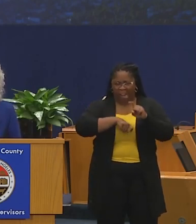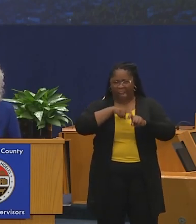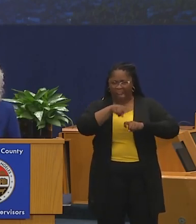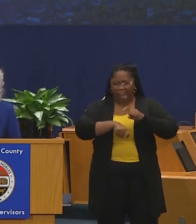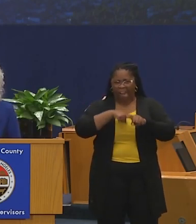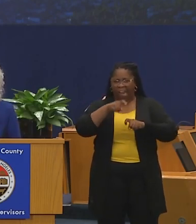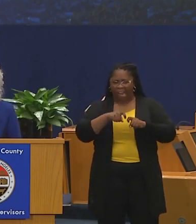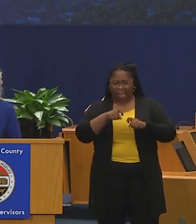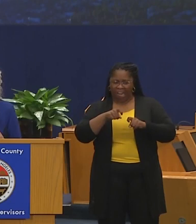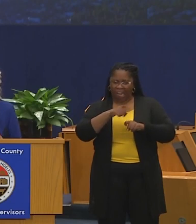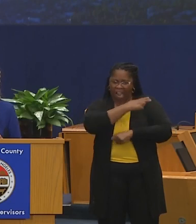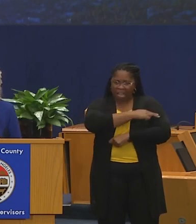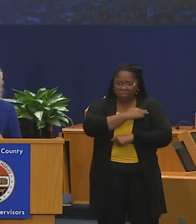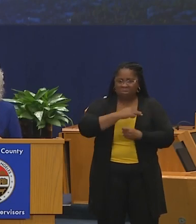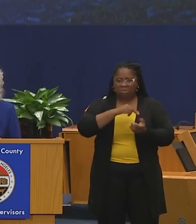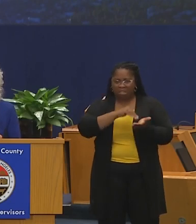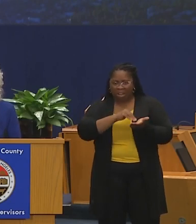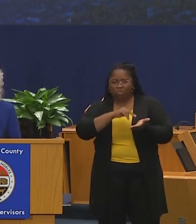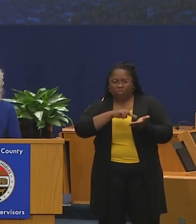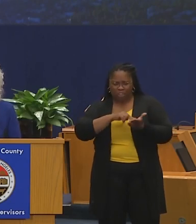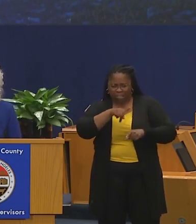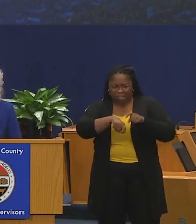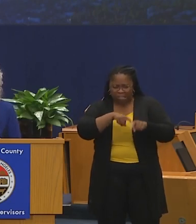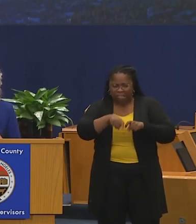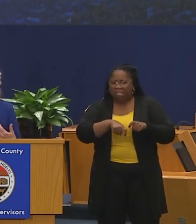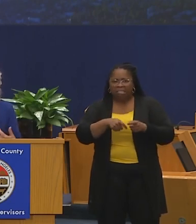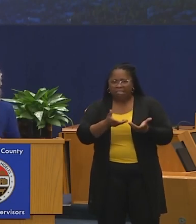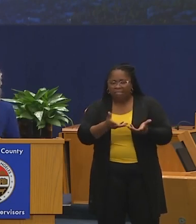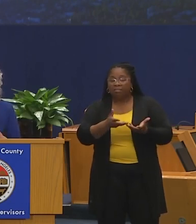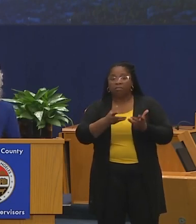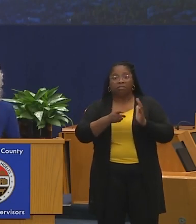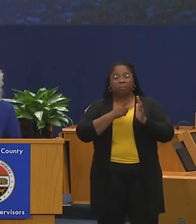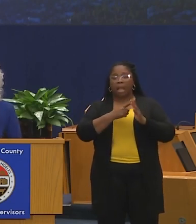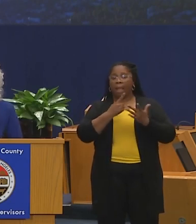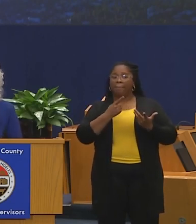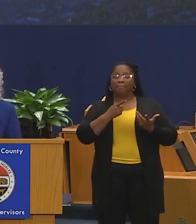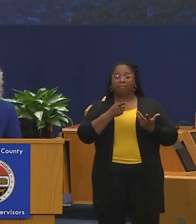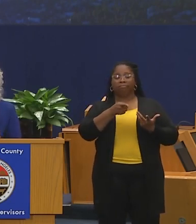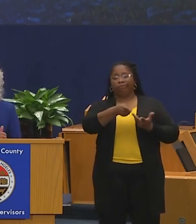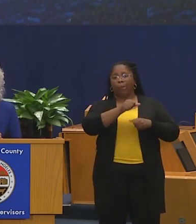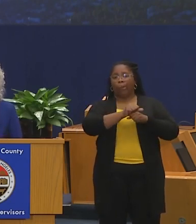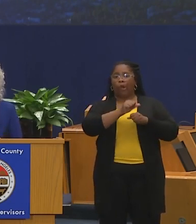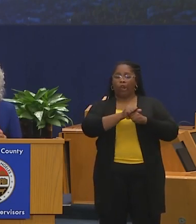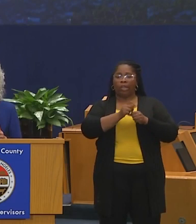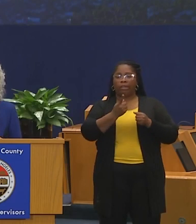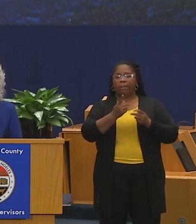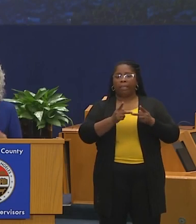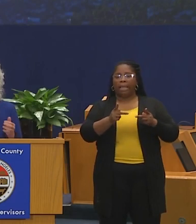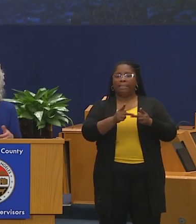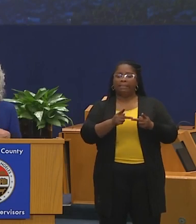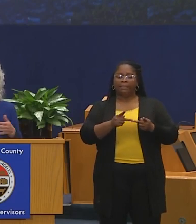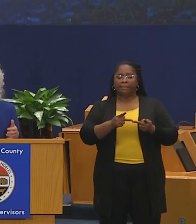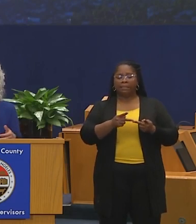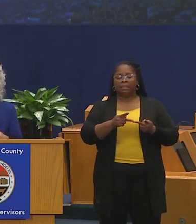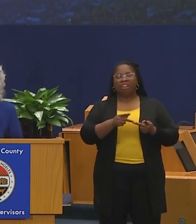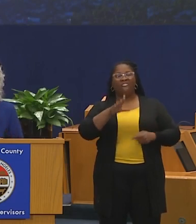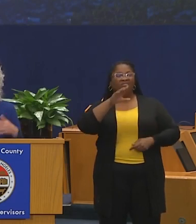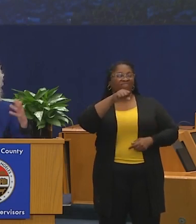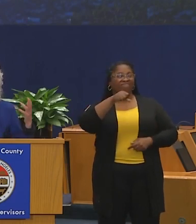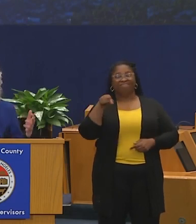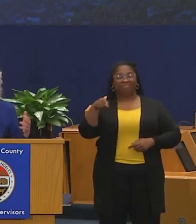healthcare workers. And again, even with healthcare workers who are in settings where it might be easier for them to say, I had an exposure